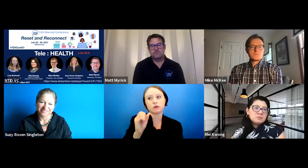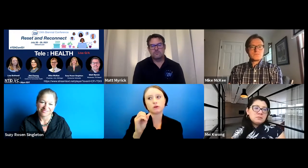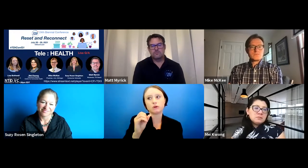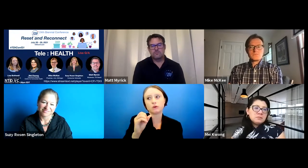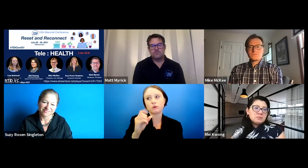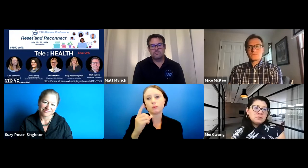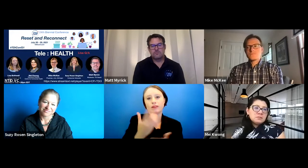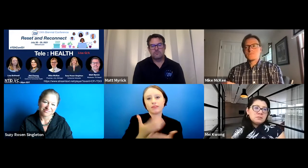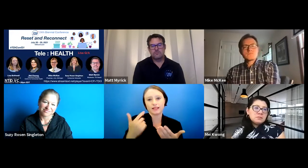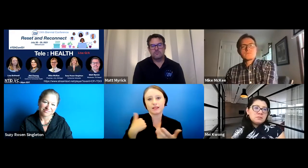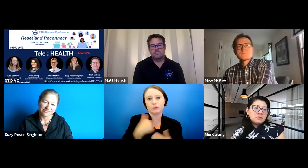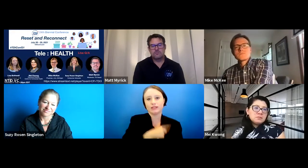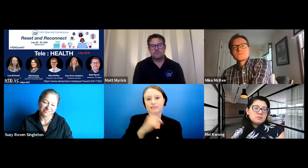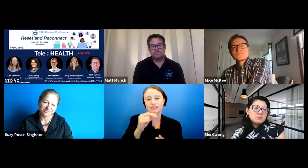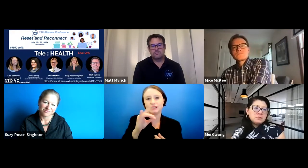obligations.